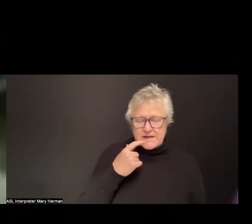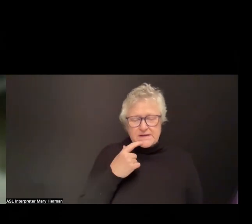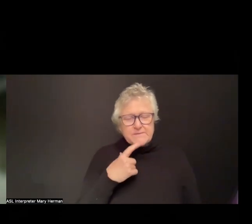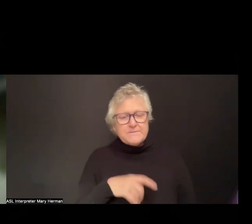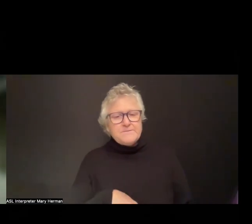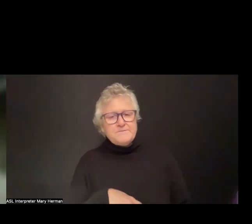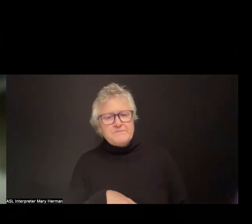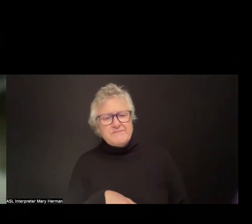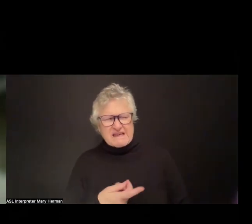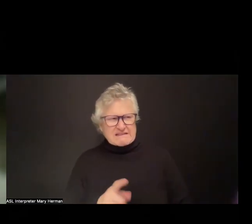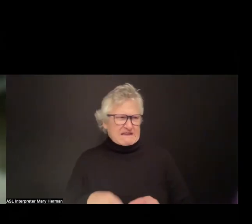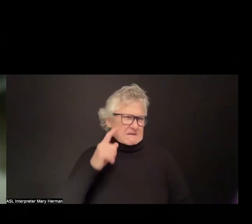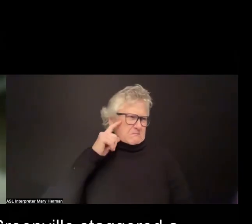door.